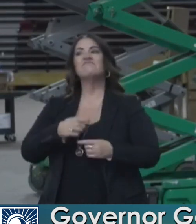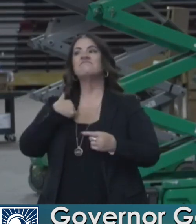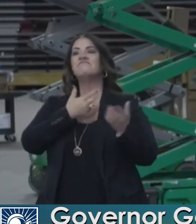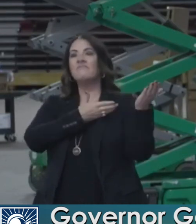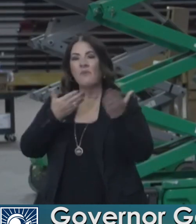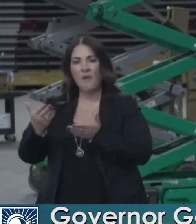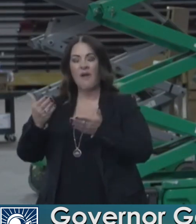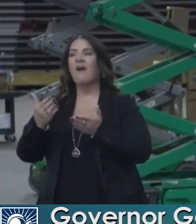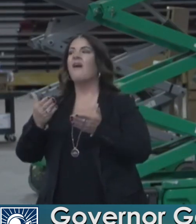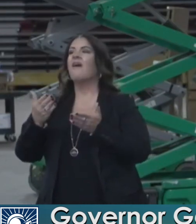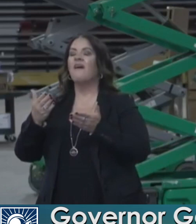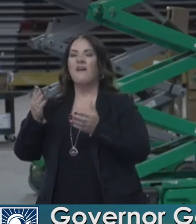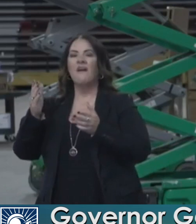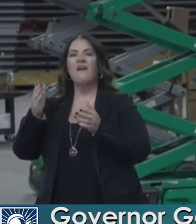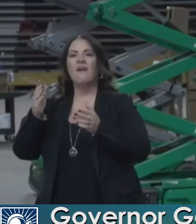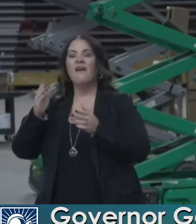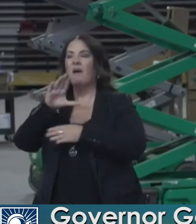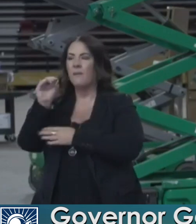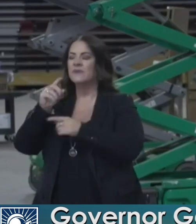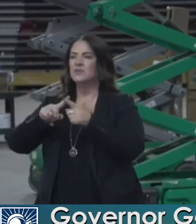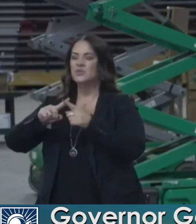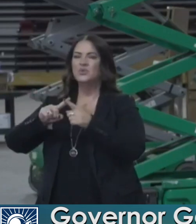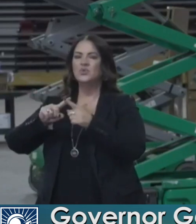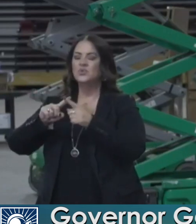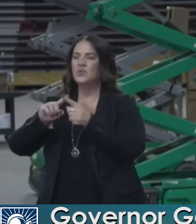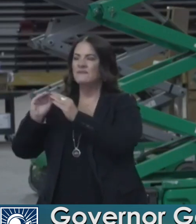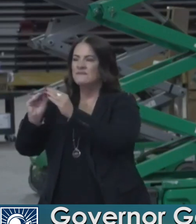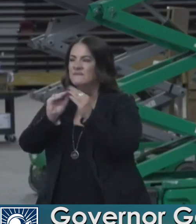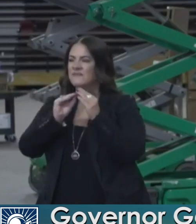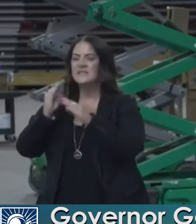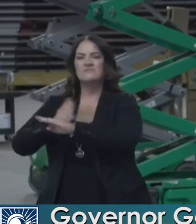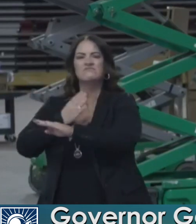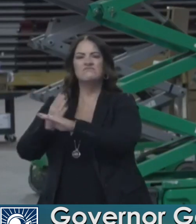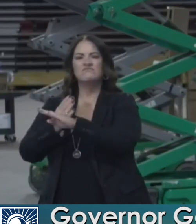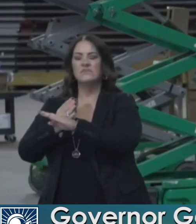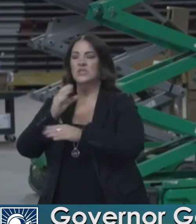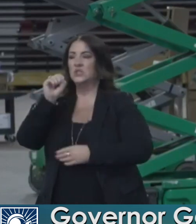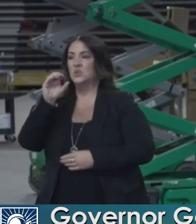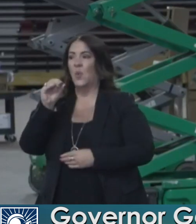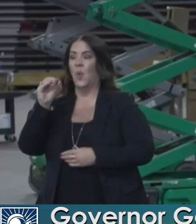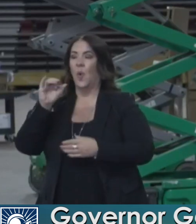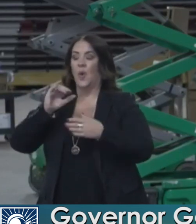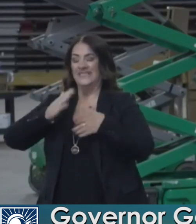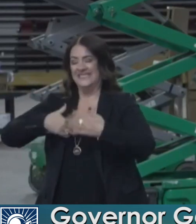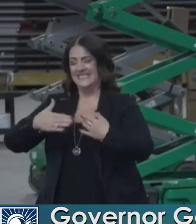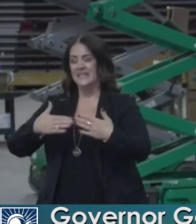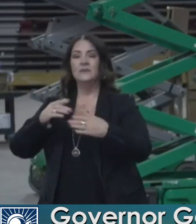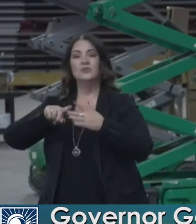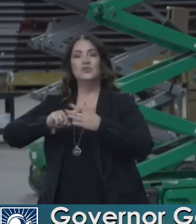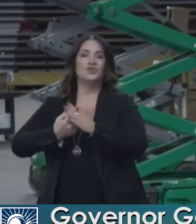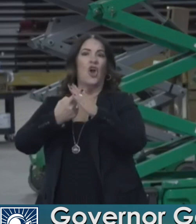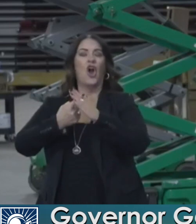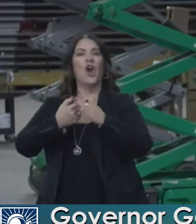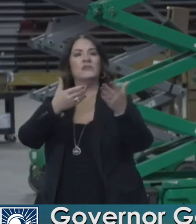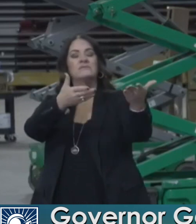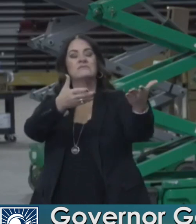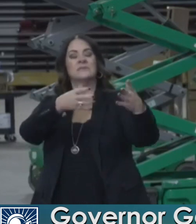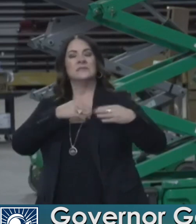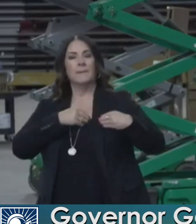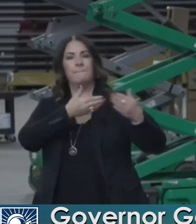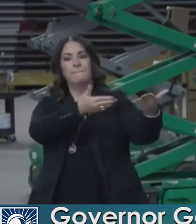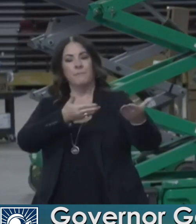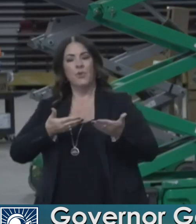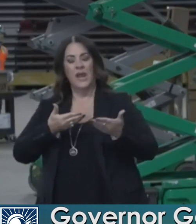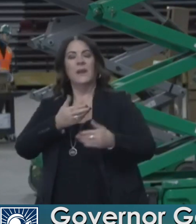a condition where we can start accepting patients as early as April 20th. We're here in the Sacramento region,